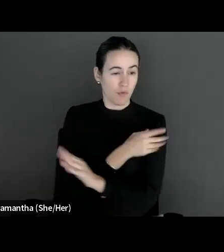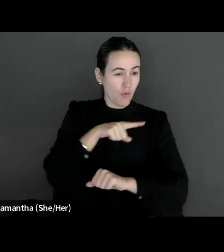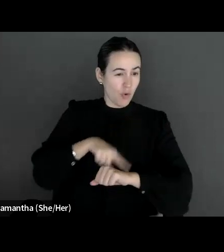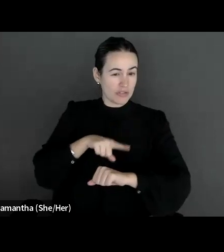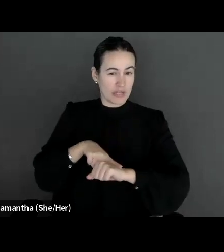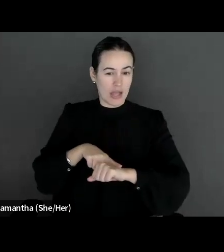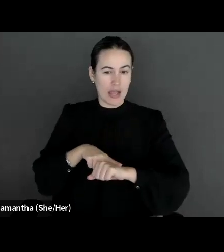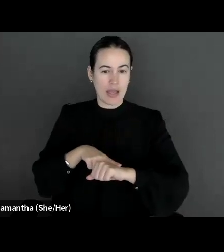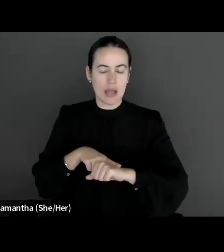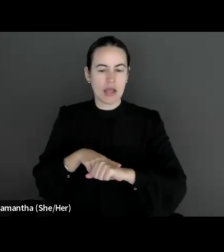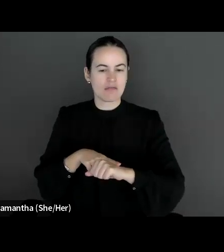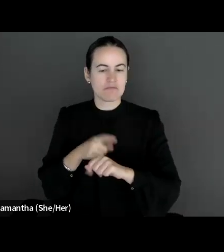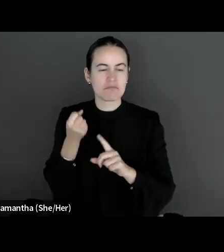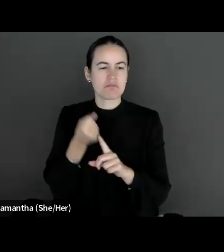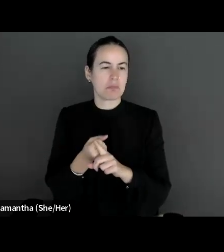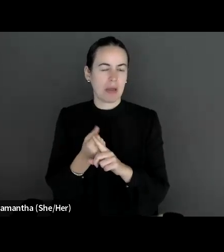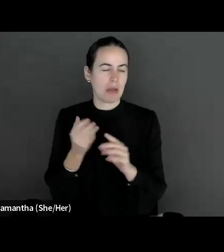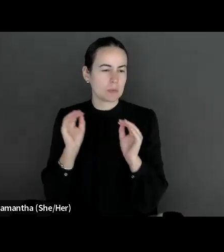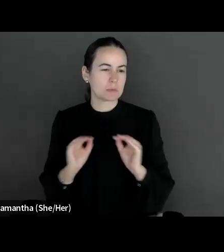blue depicted.